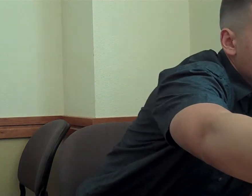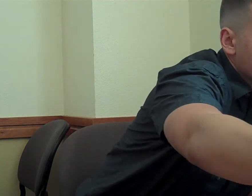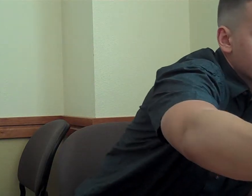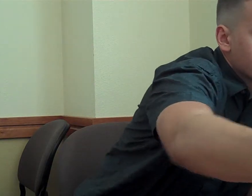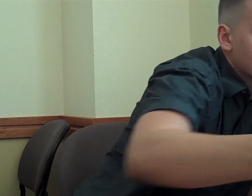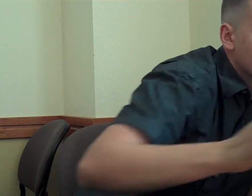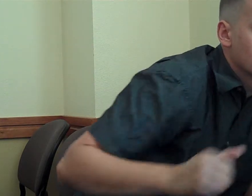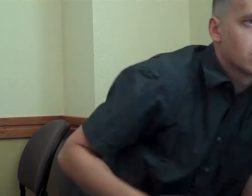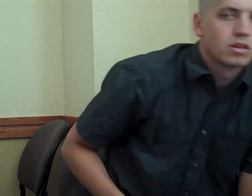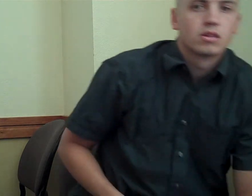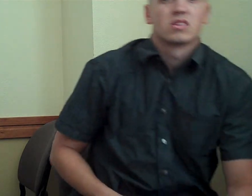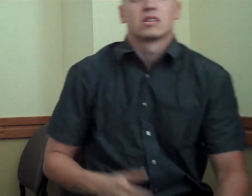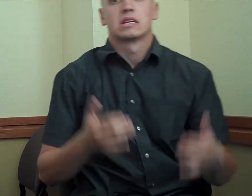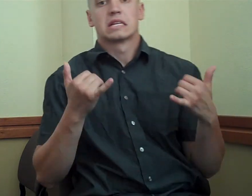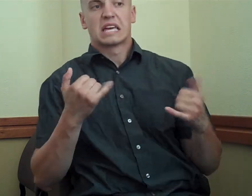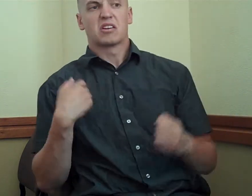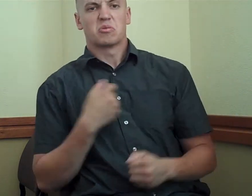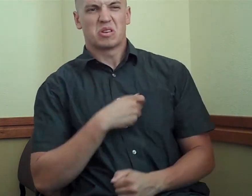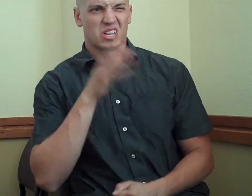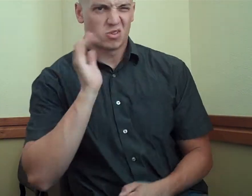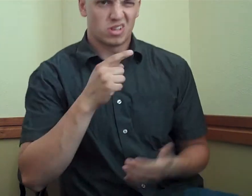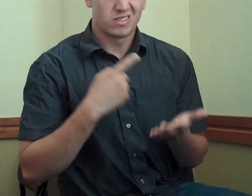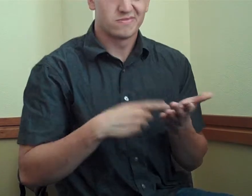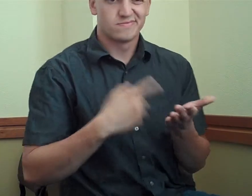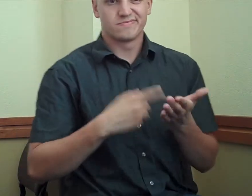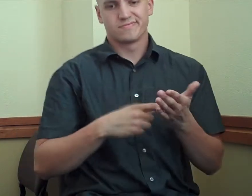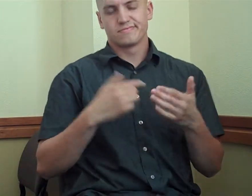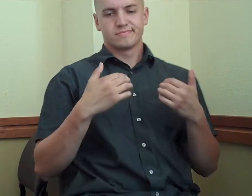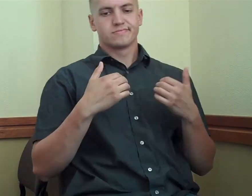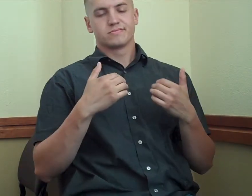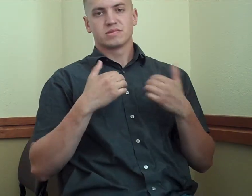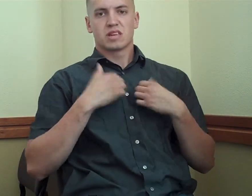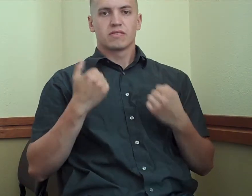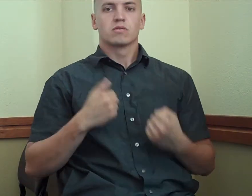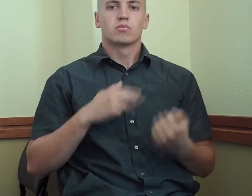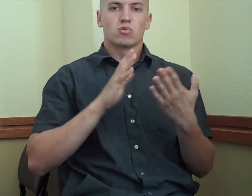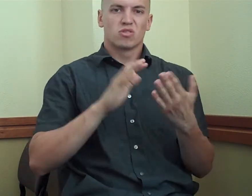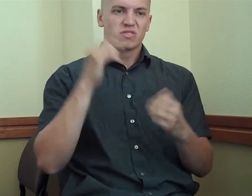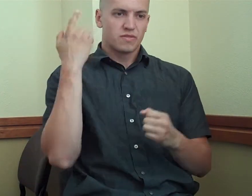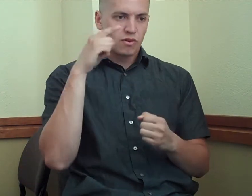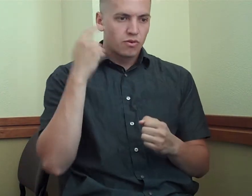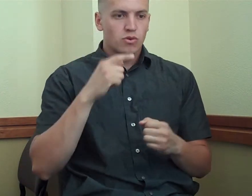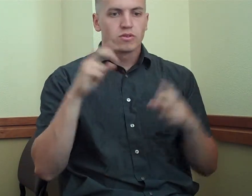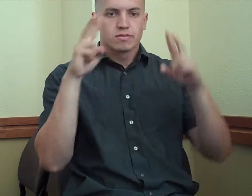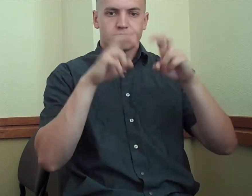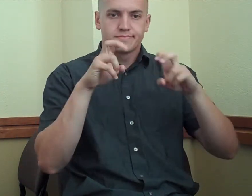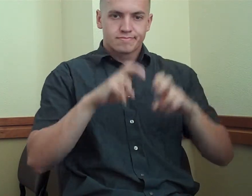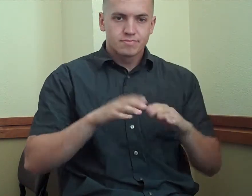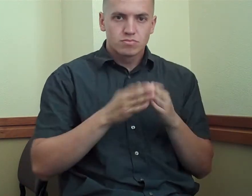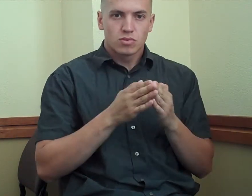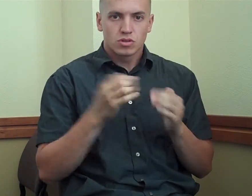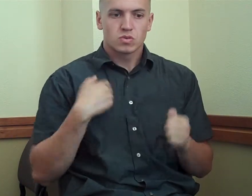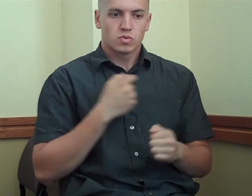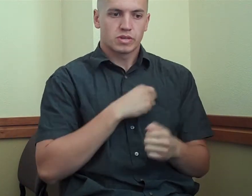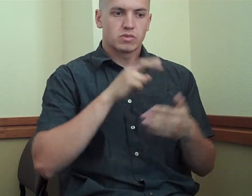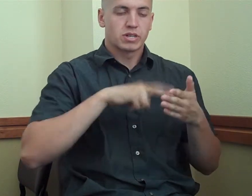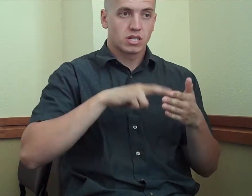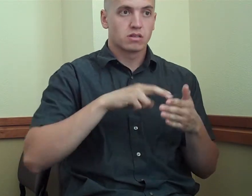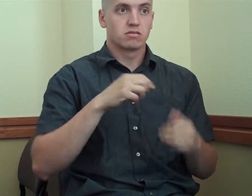book when we read. And we've been doing a lot of questioning when we read. We ask questions about the text, and then we infer our answers. Well, today we're